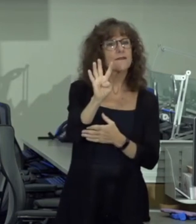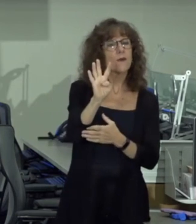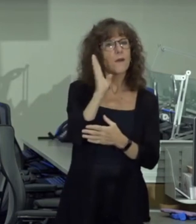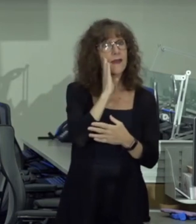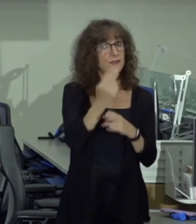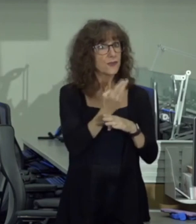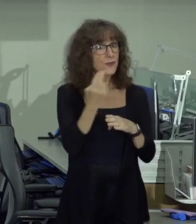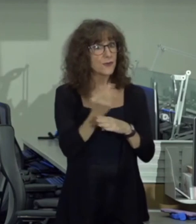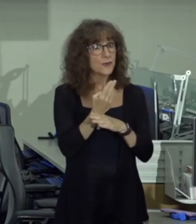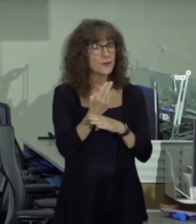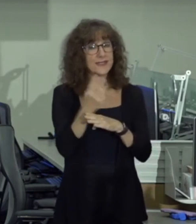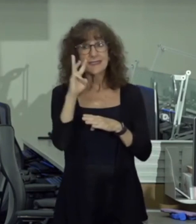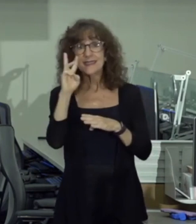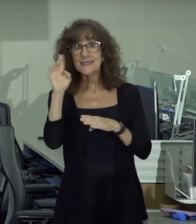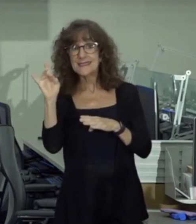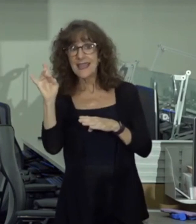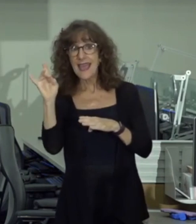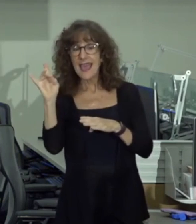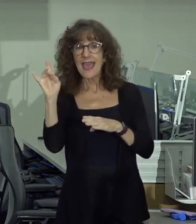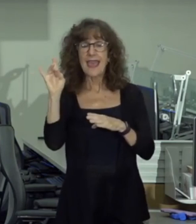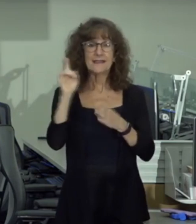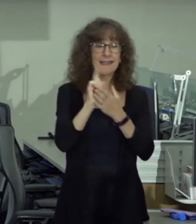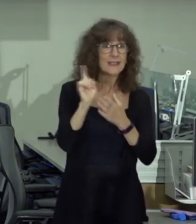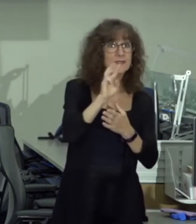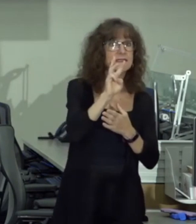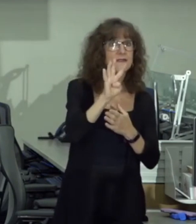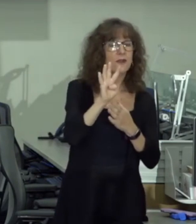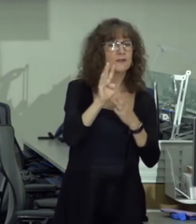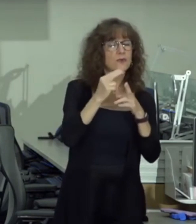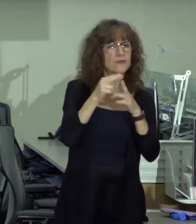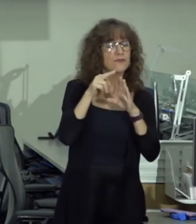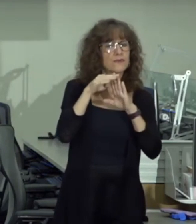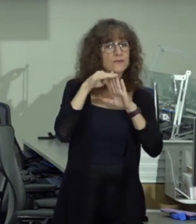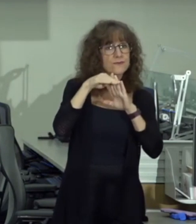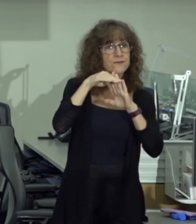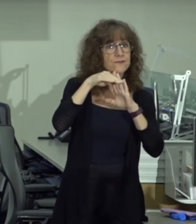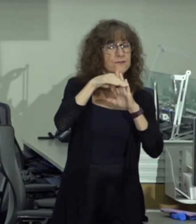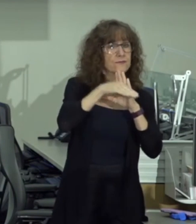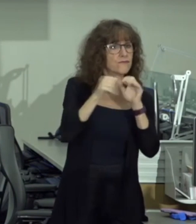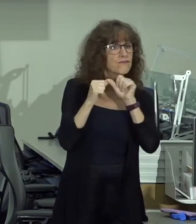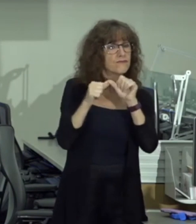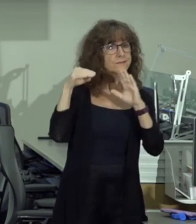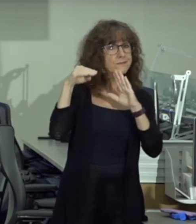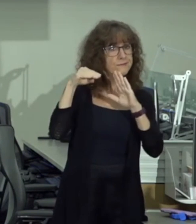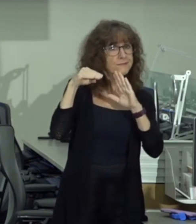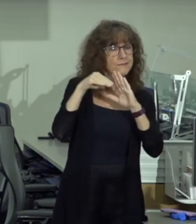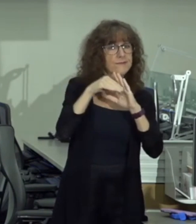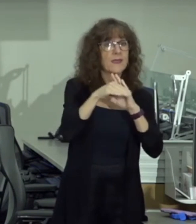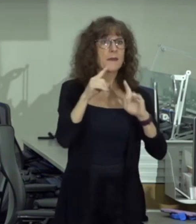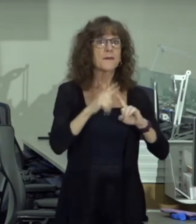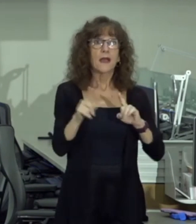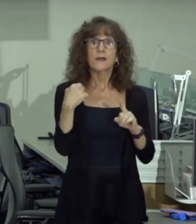use, down from 68 the week before. So we are seeing incremental declines. They are continuous, and as we've said